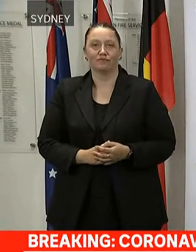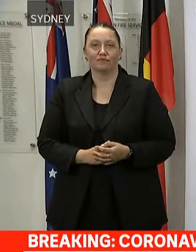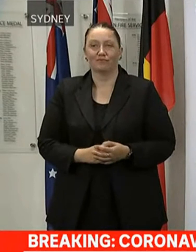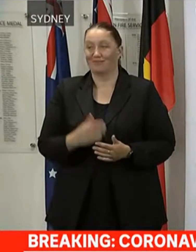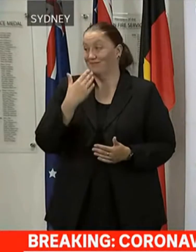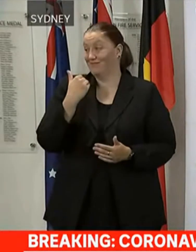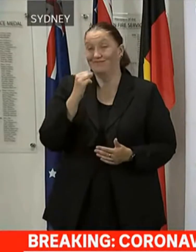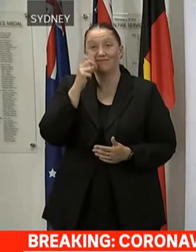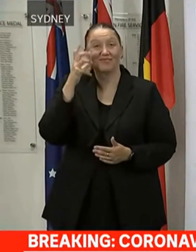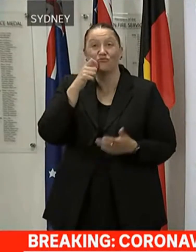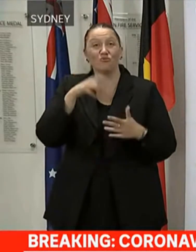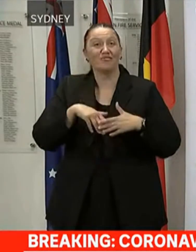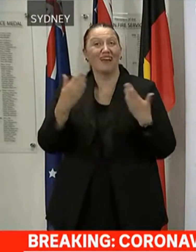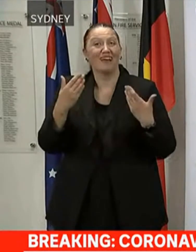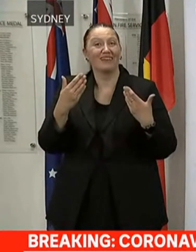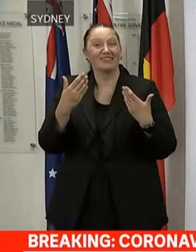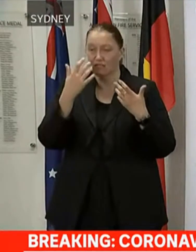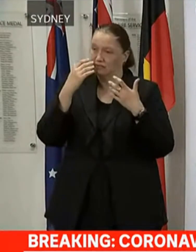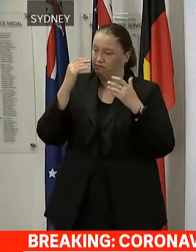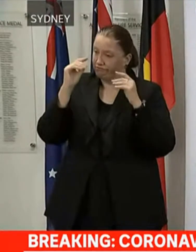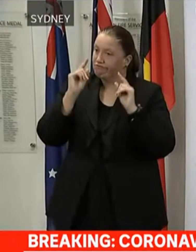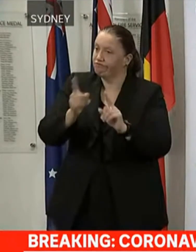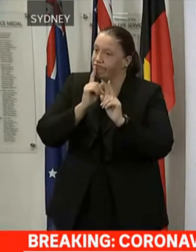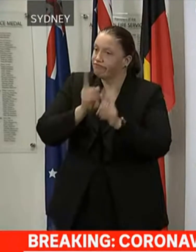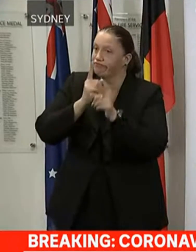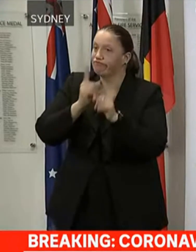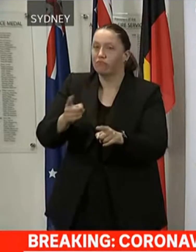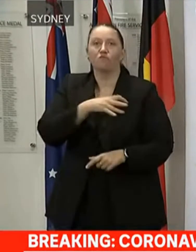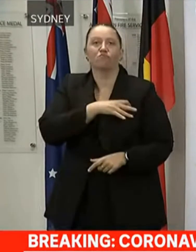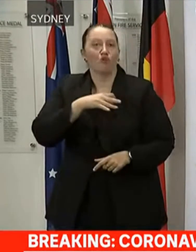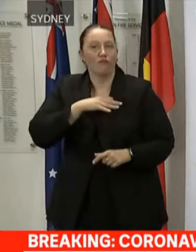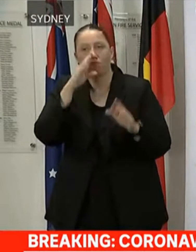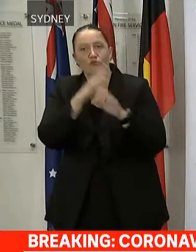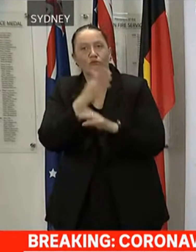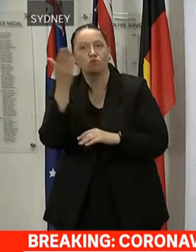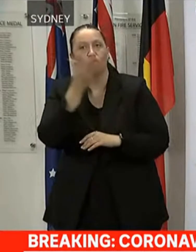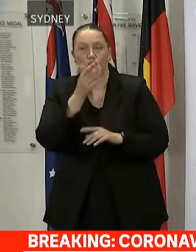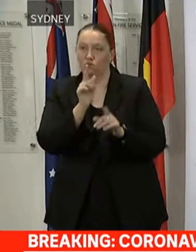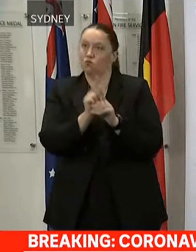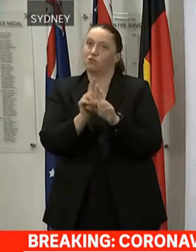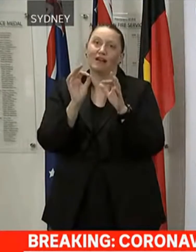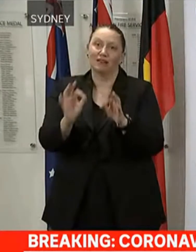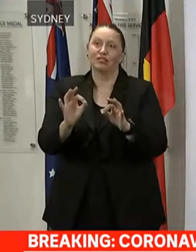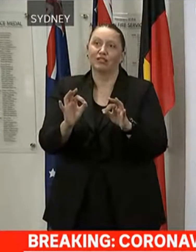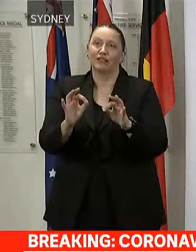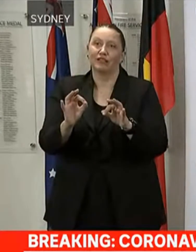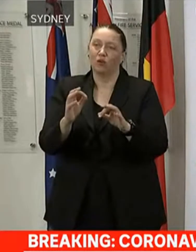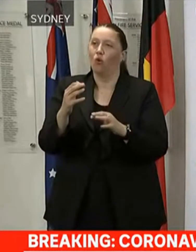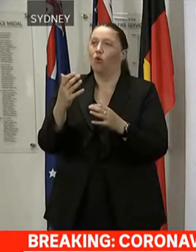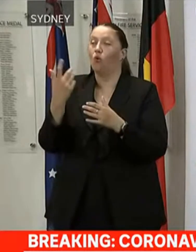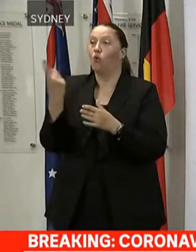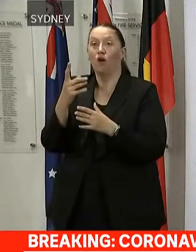schools in the last few days. And Service New South Wales and police will also be continuing to